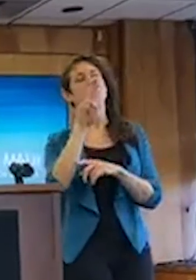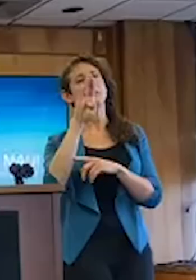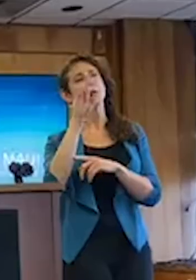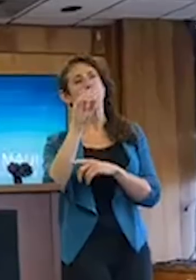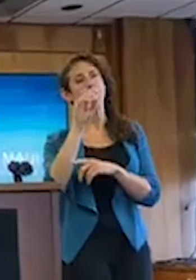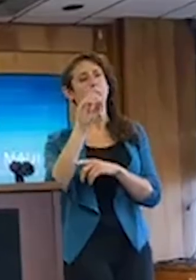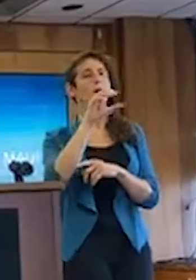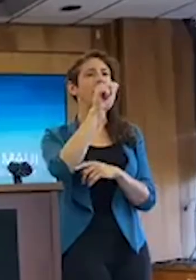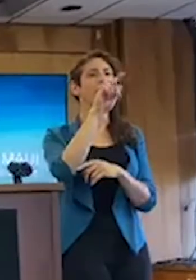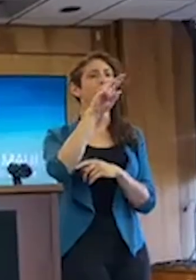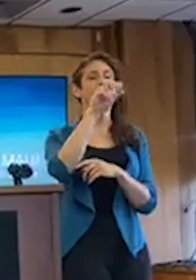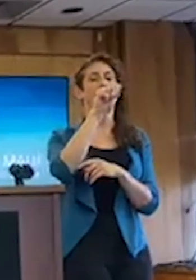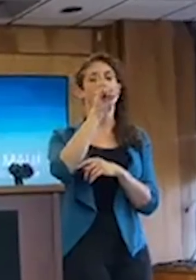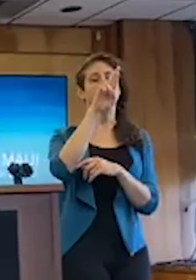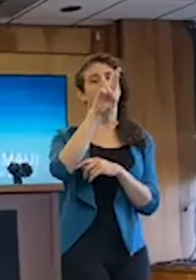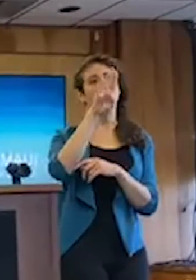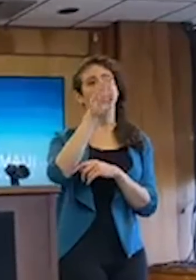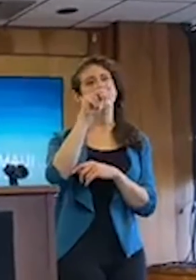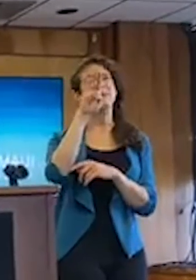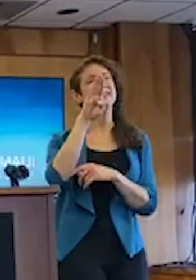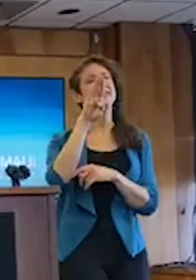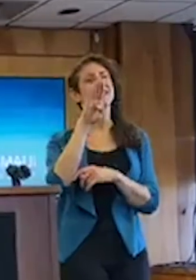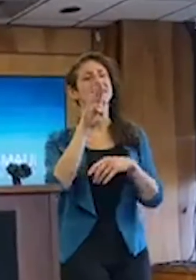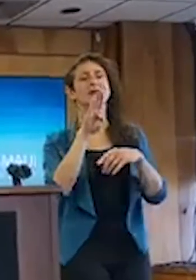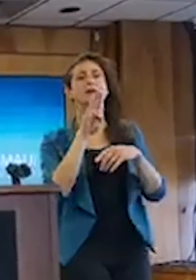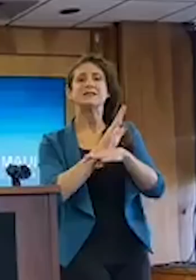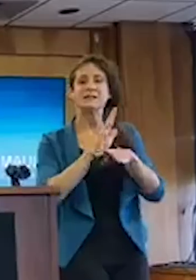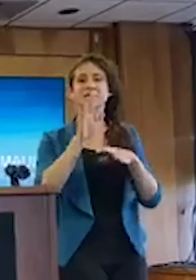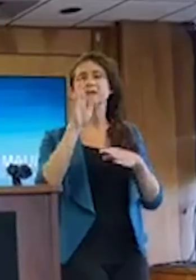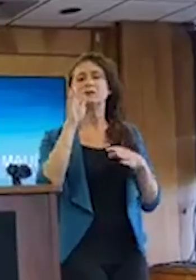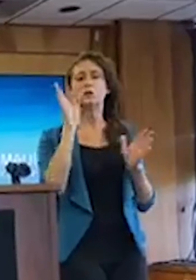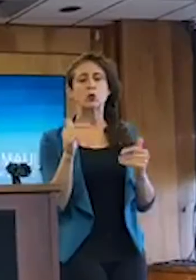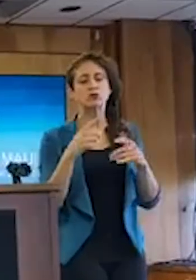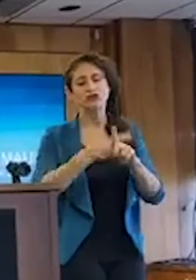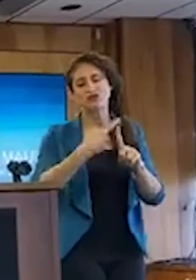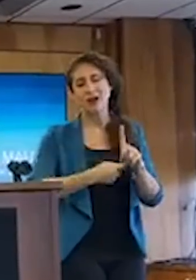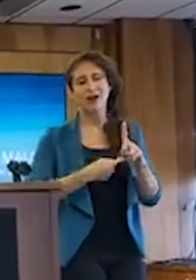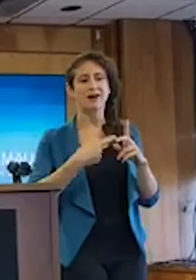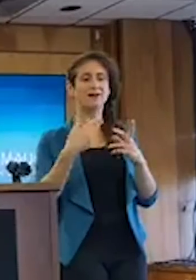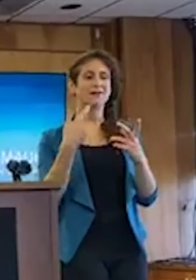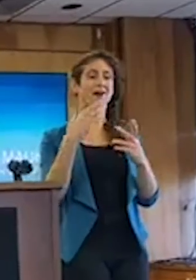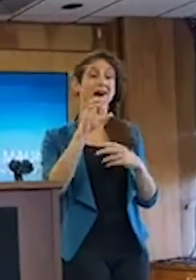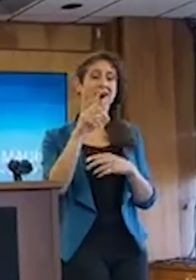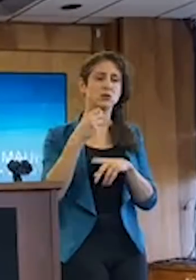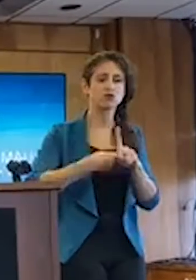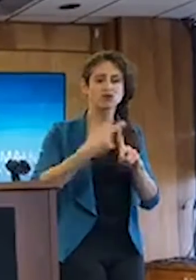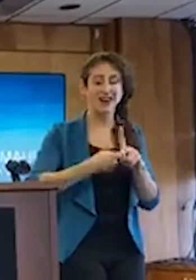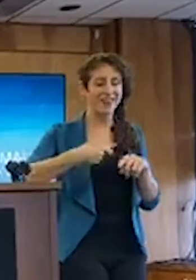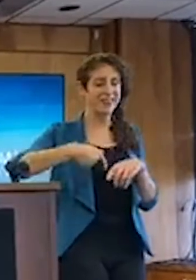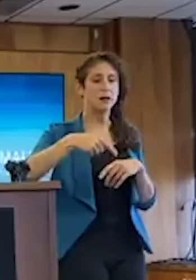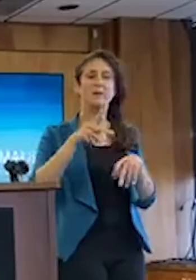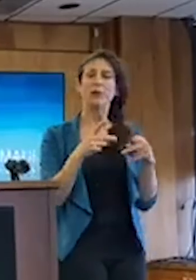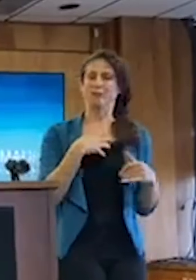along your message regarding the stay-at-home order. Do you have any way of getting in touch with them and making